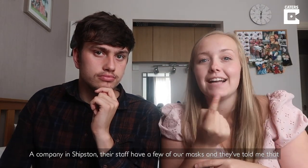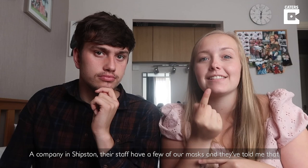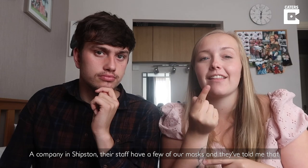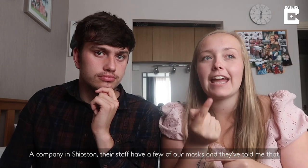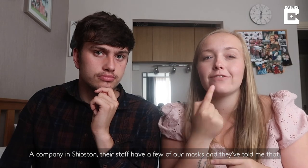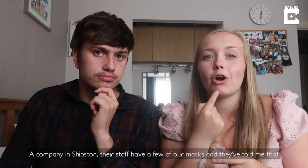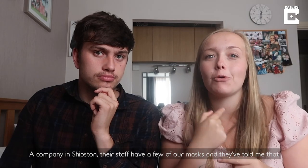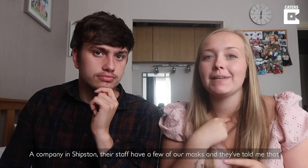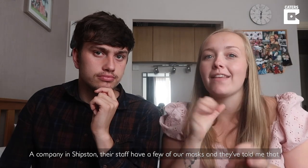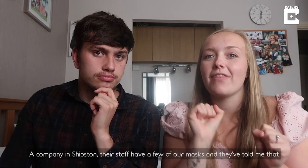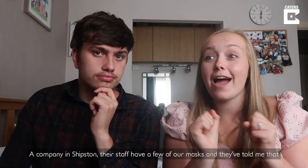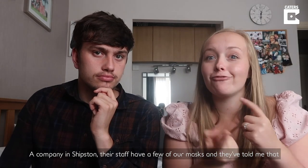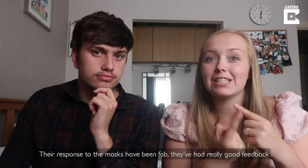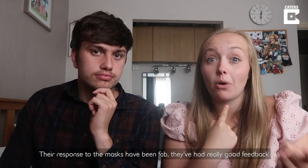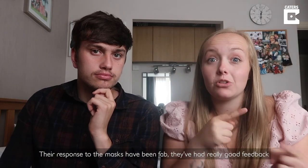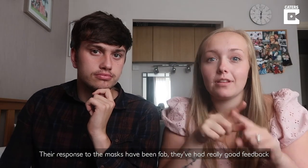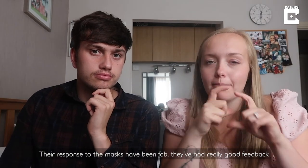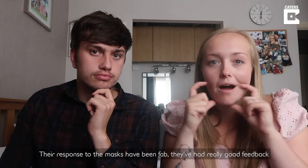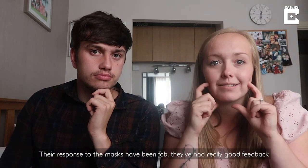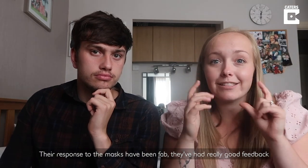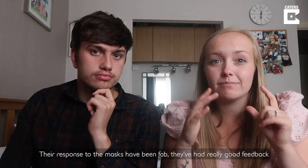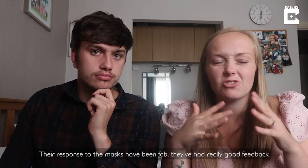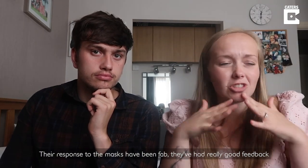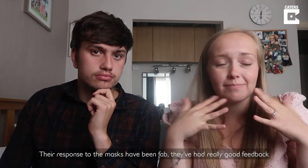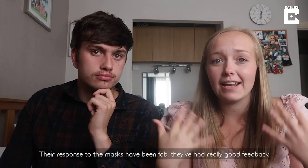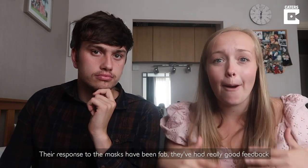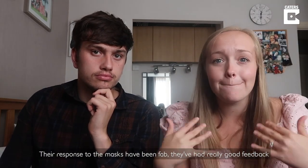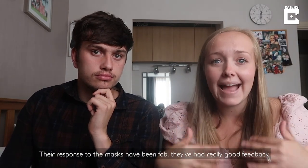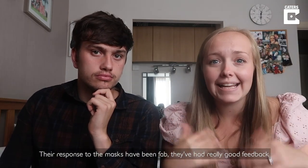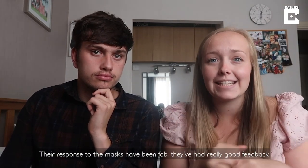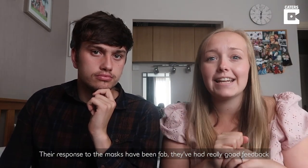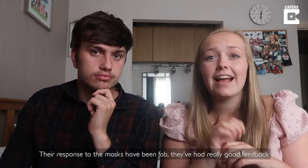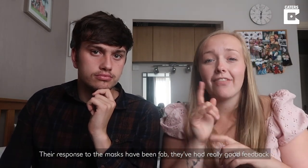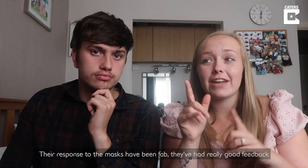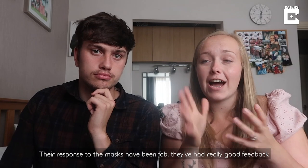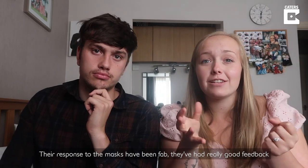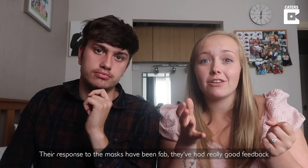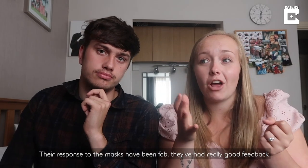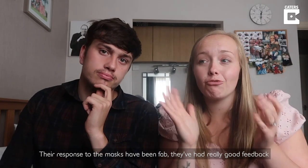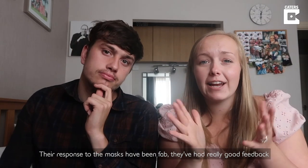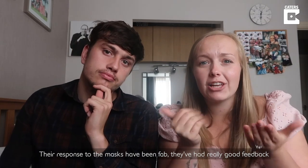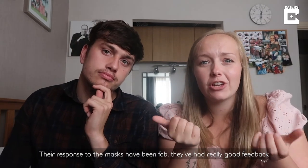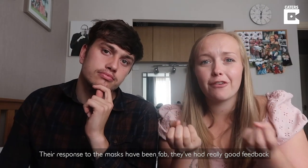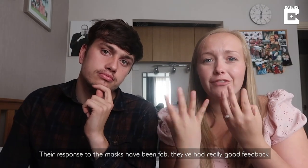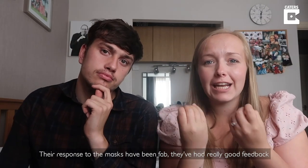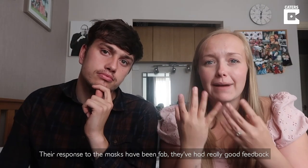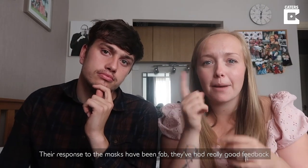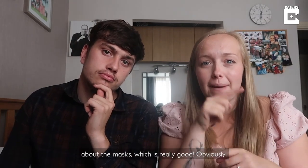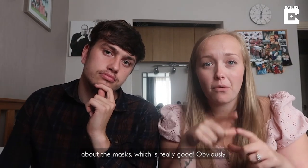and they've told me that their response to the mask has just been amazing. They've had like really good feedback about